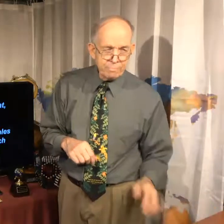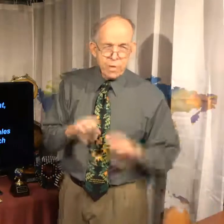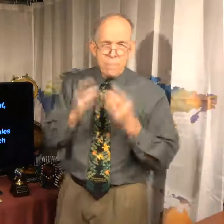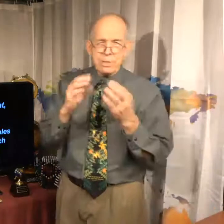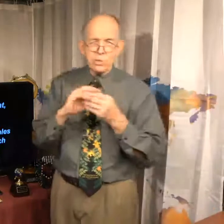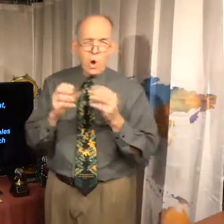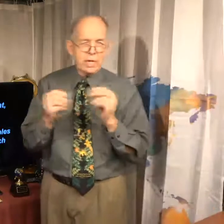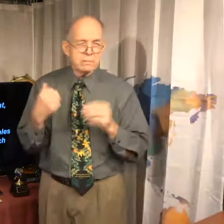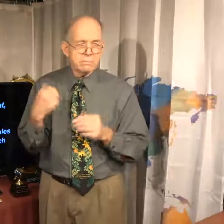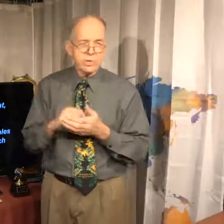Up in Story, verse